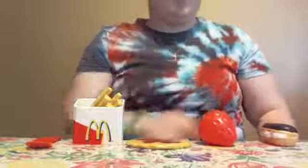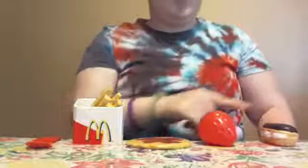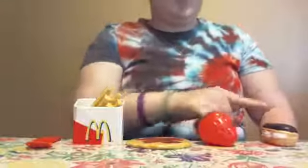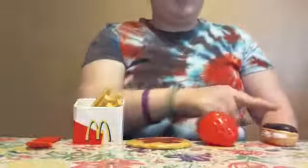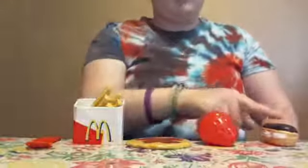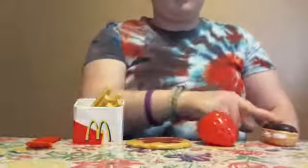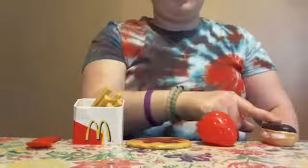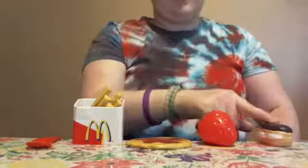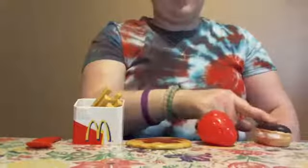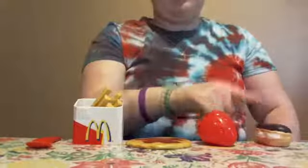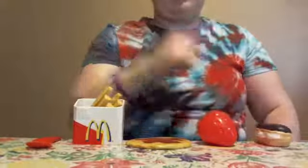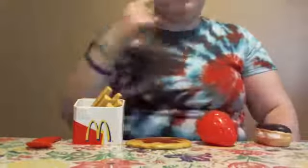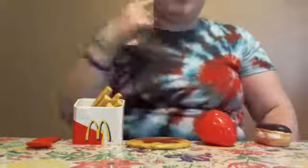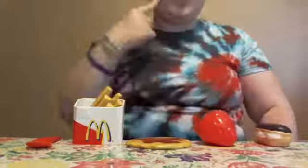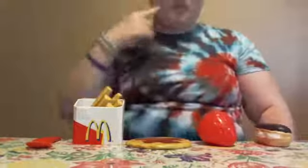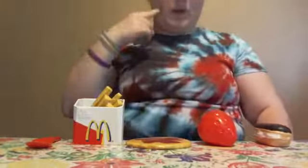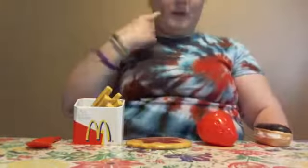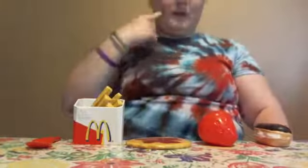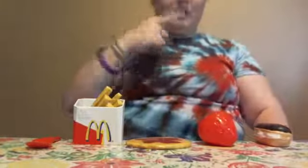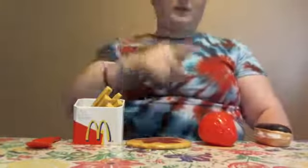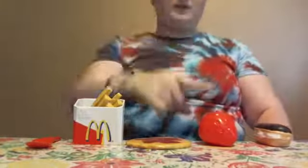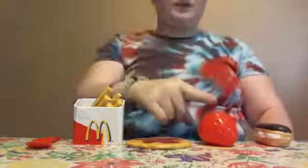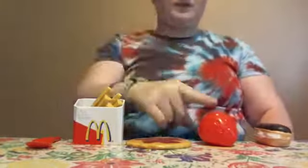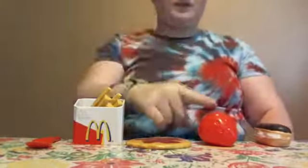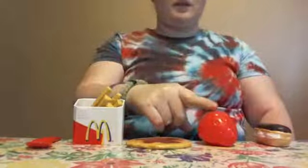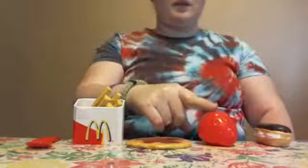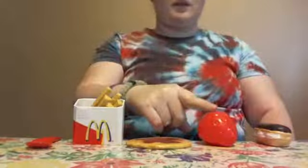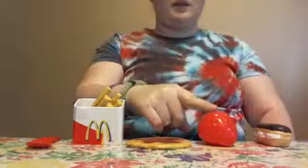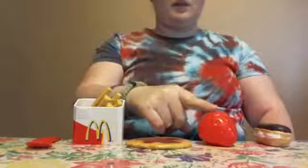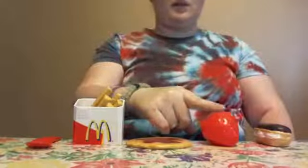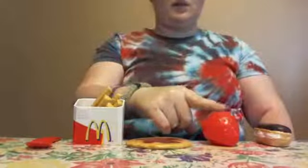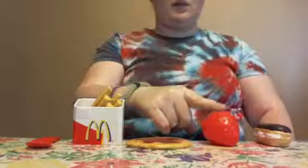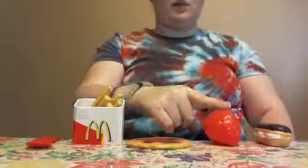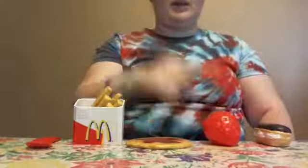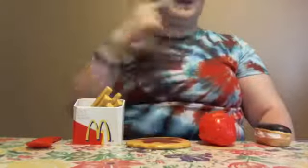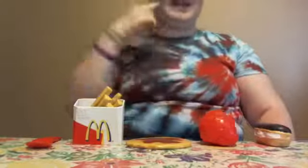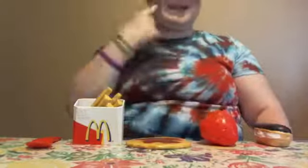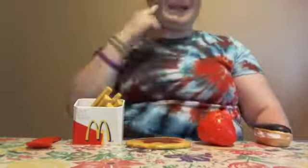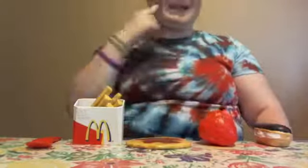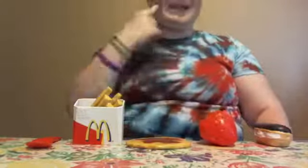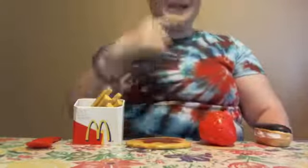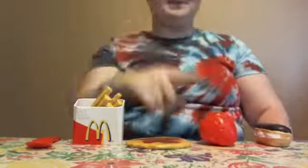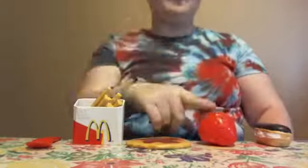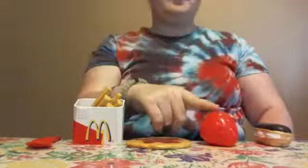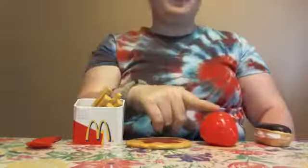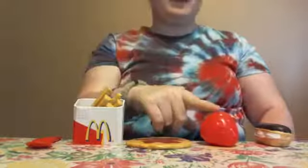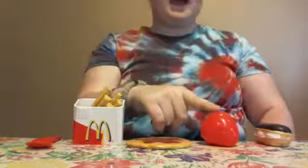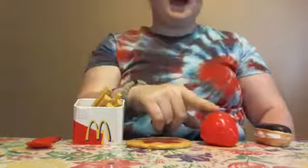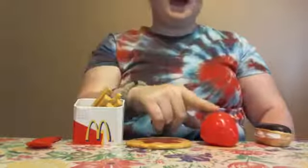so I have sweets or candy. I